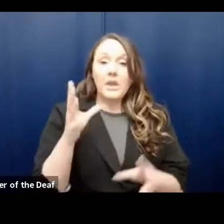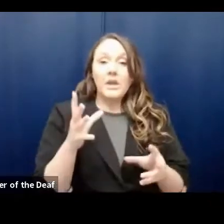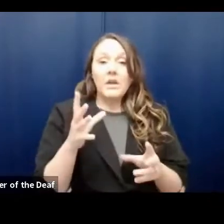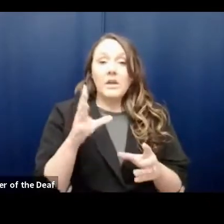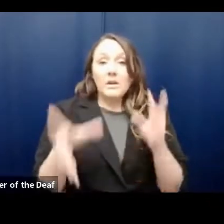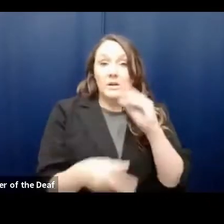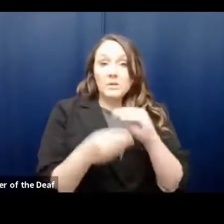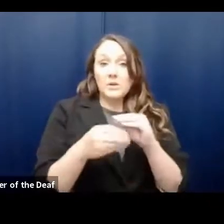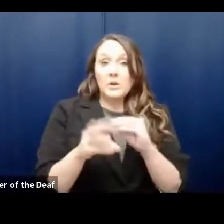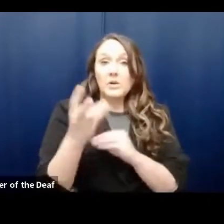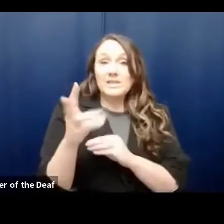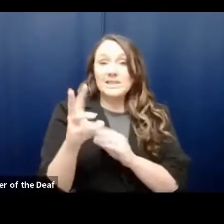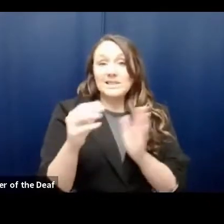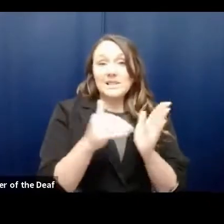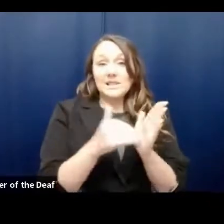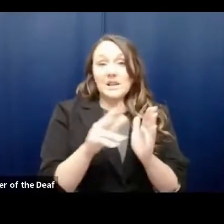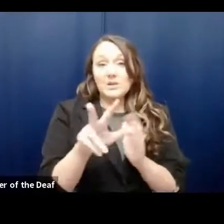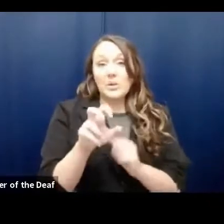us